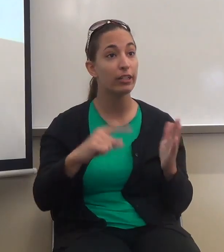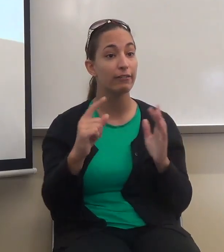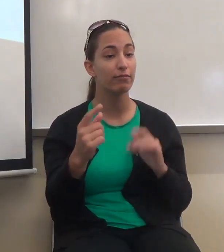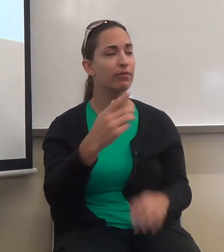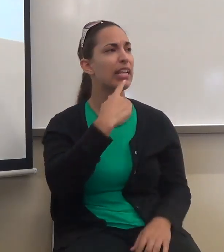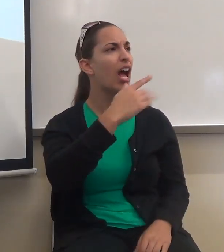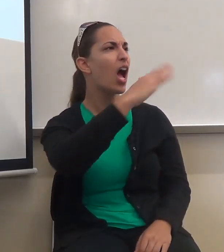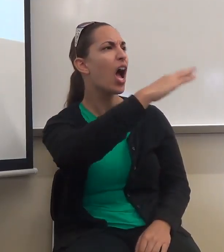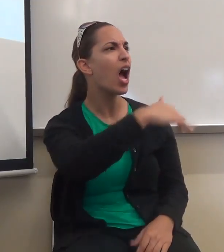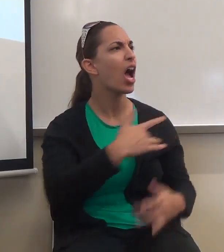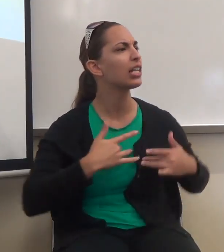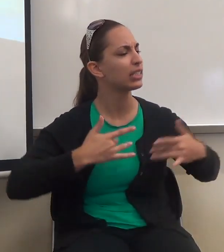Okay?